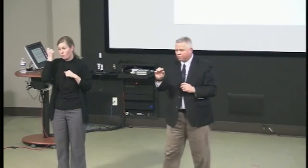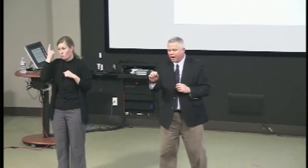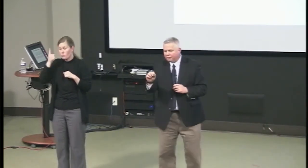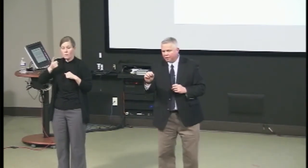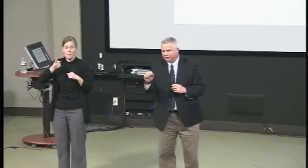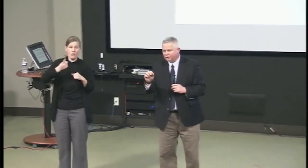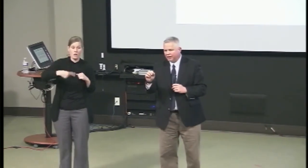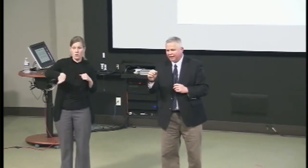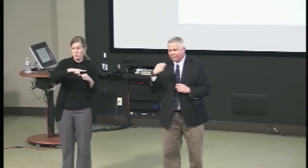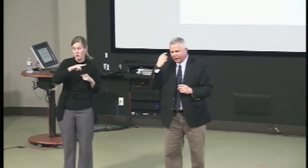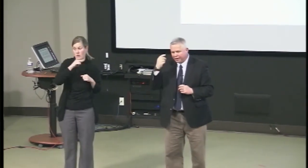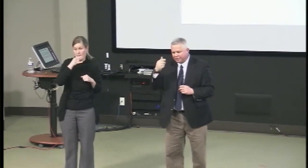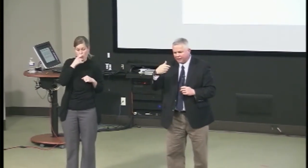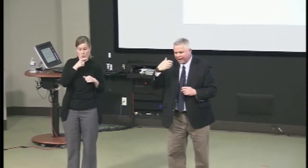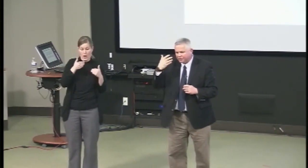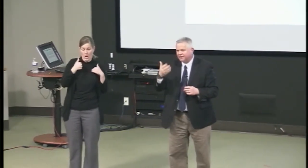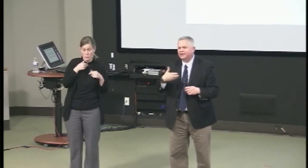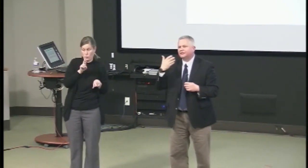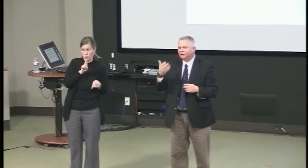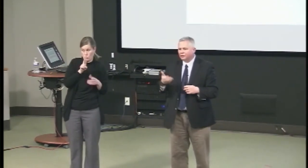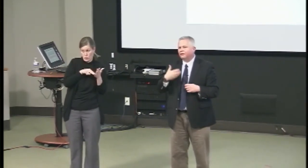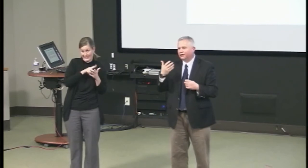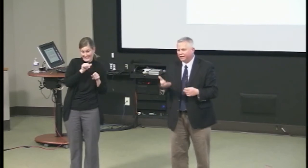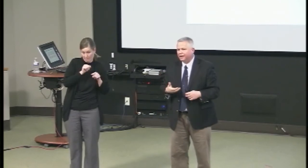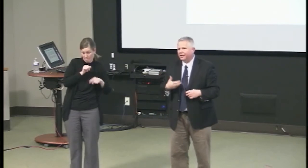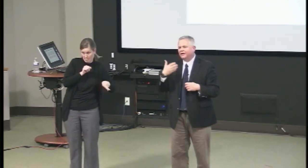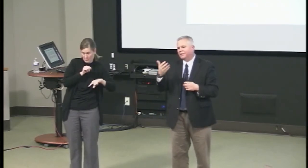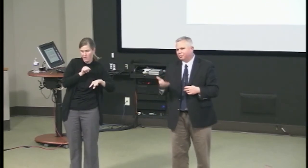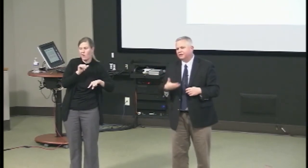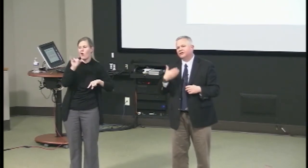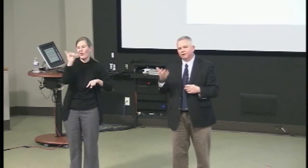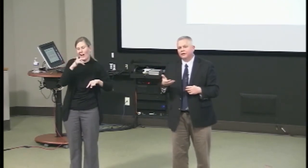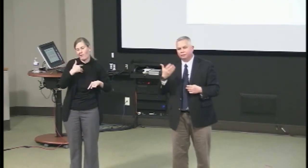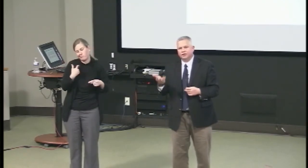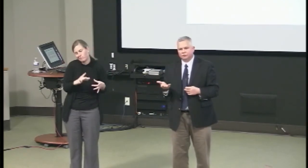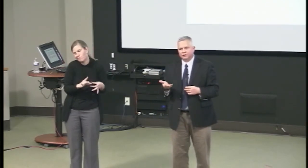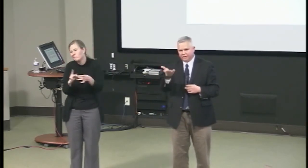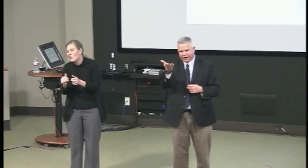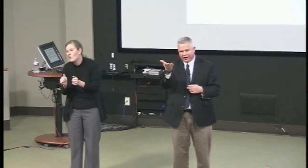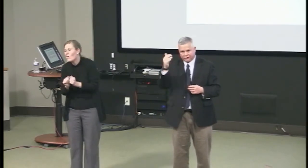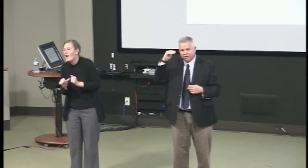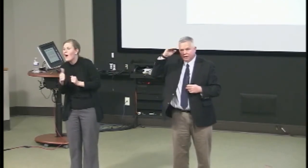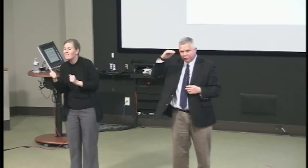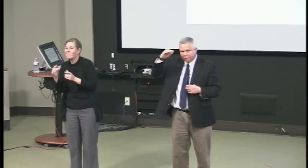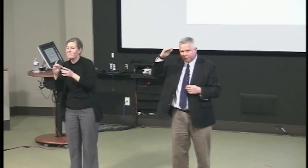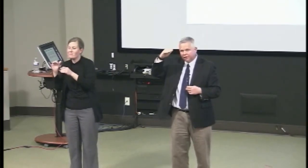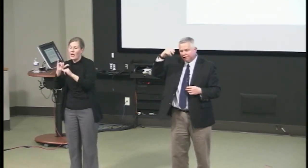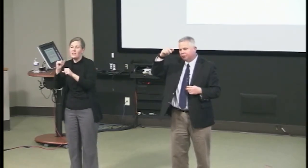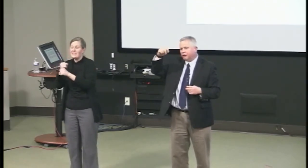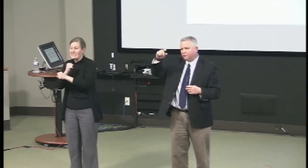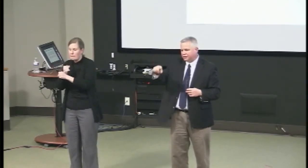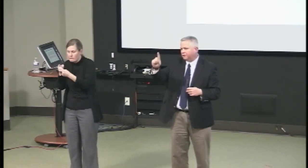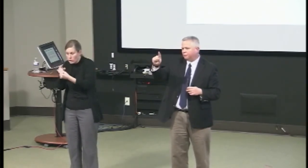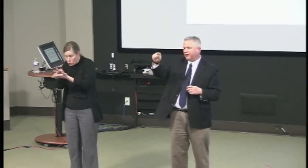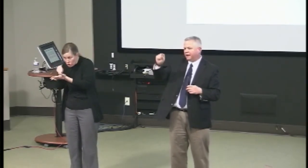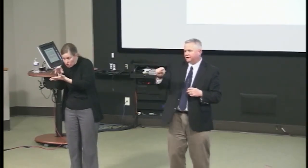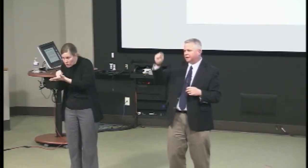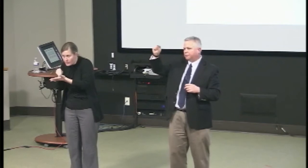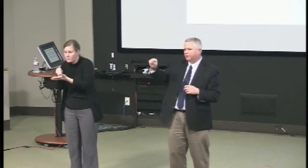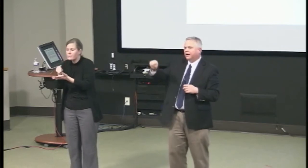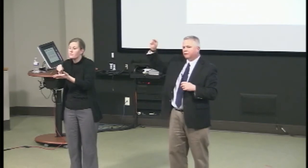show problems in things like statistical learning, in implicit learning, procedural learning tasks, the ability to notice